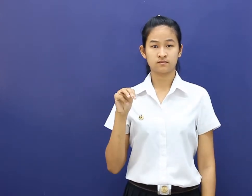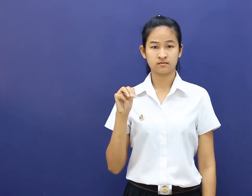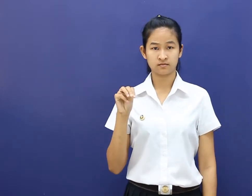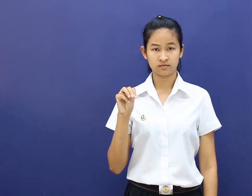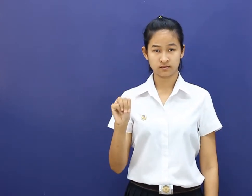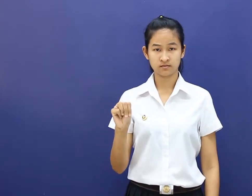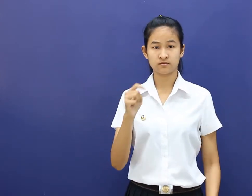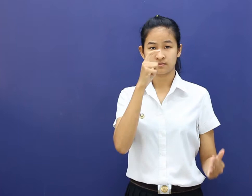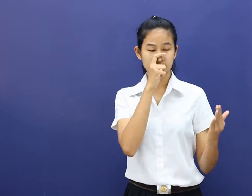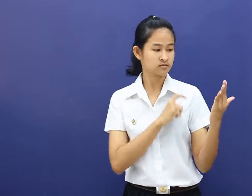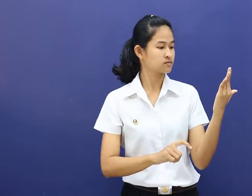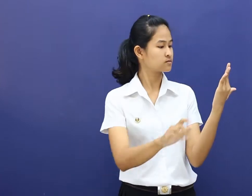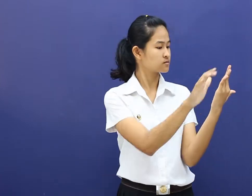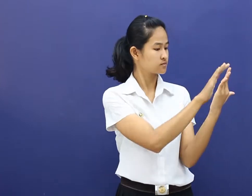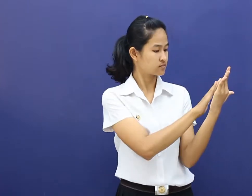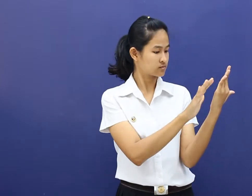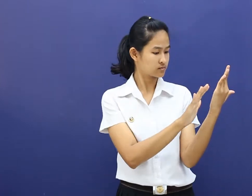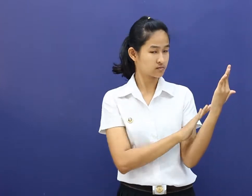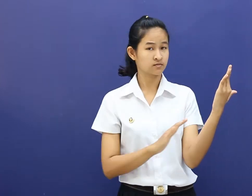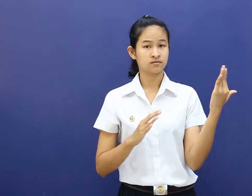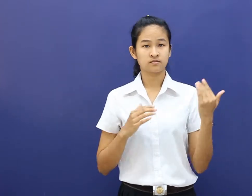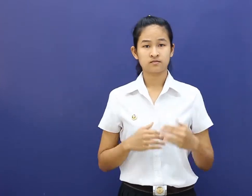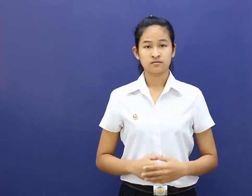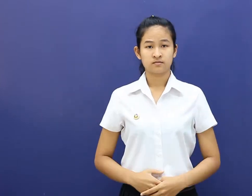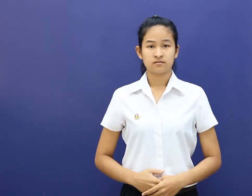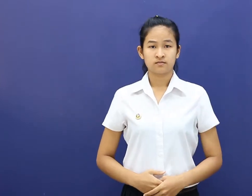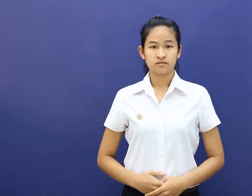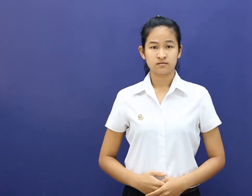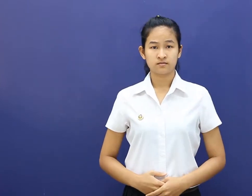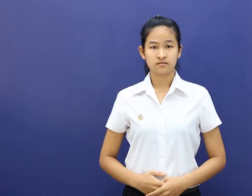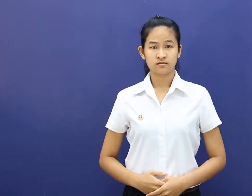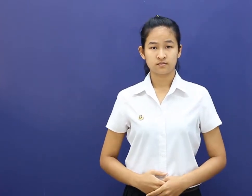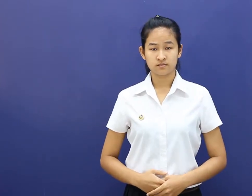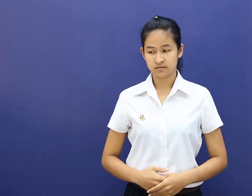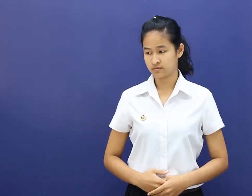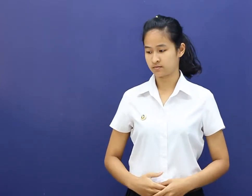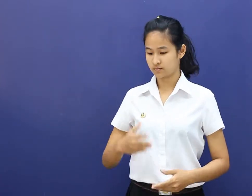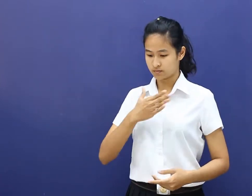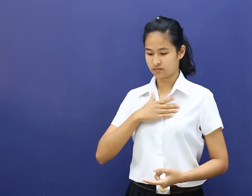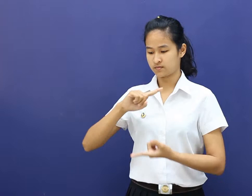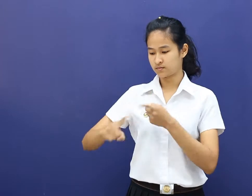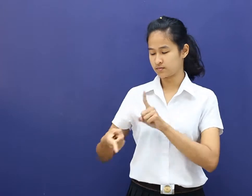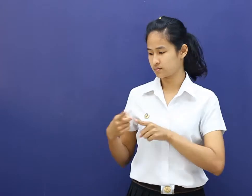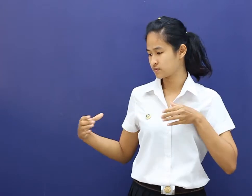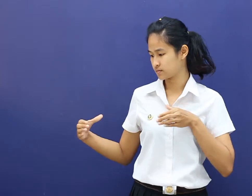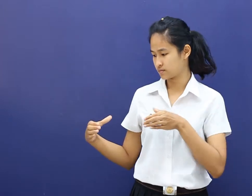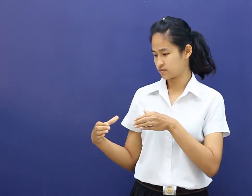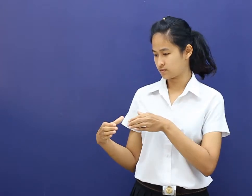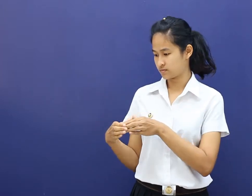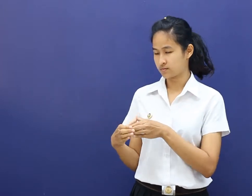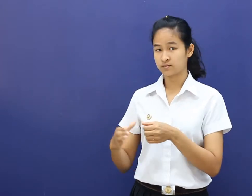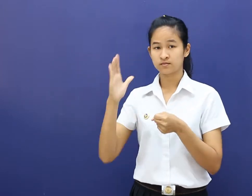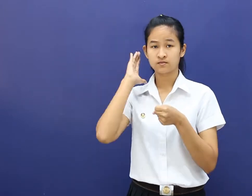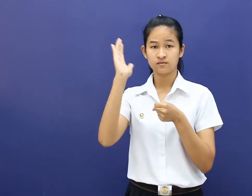studies, major in education technology at Rajasuda College,